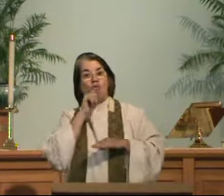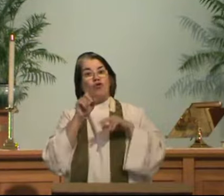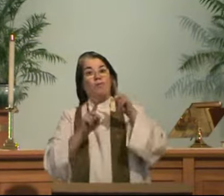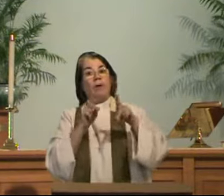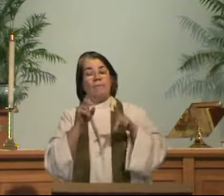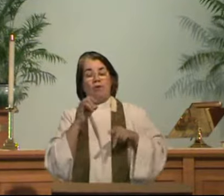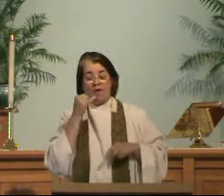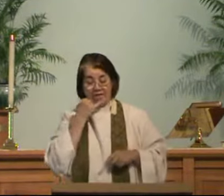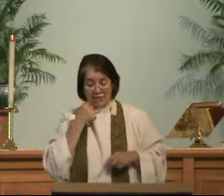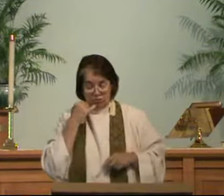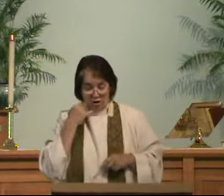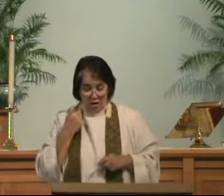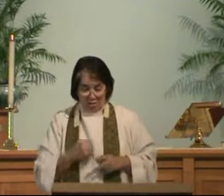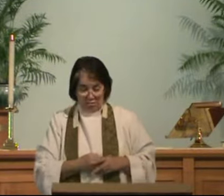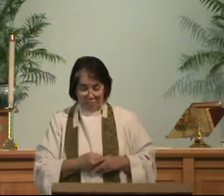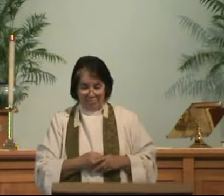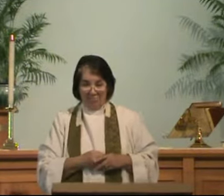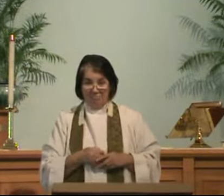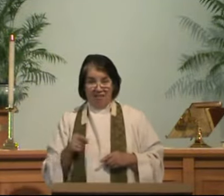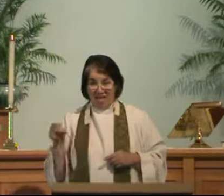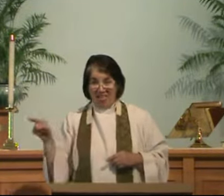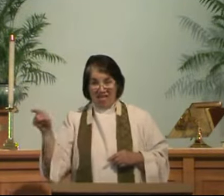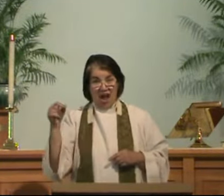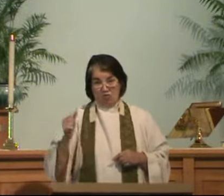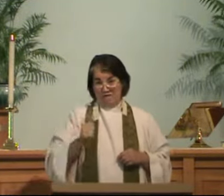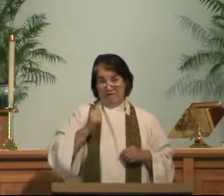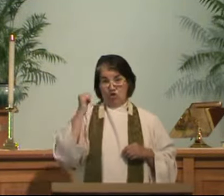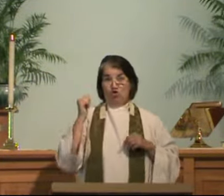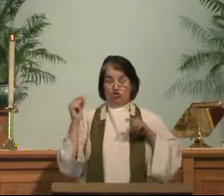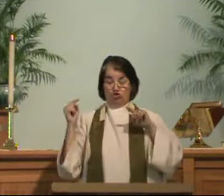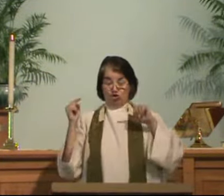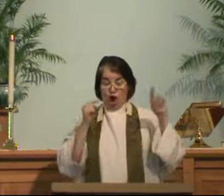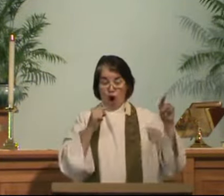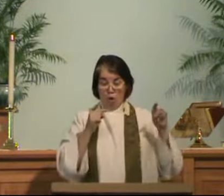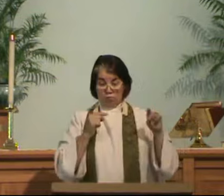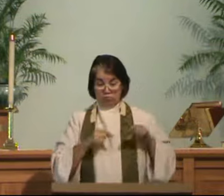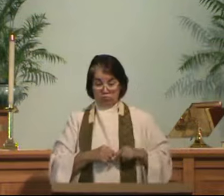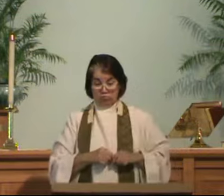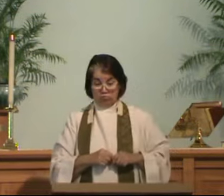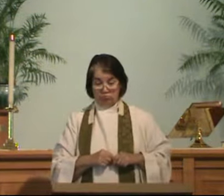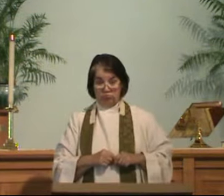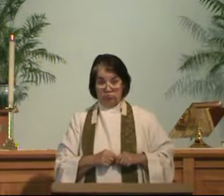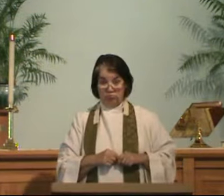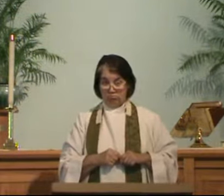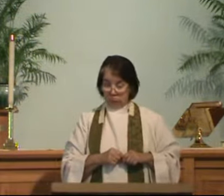were the people of Israel. They refused to go.